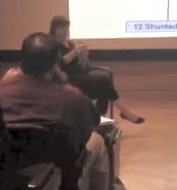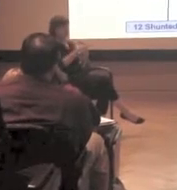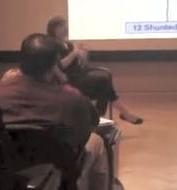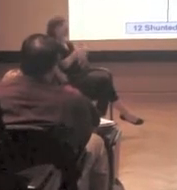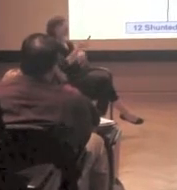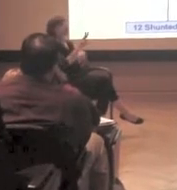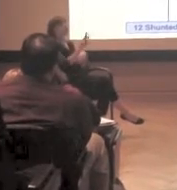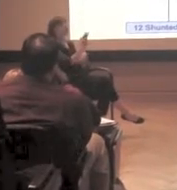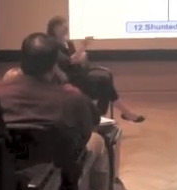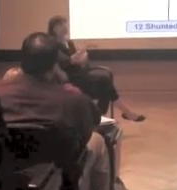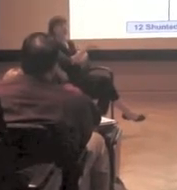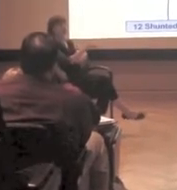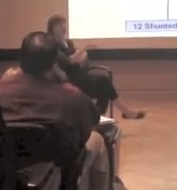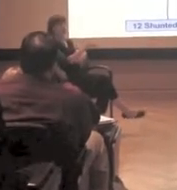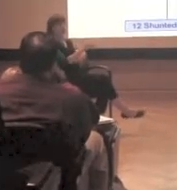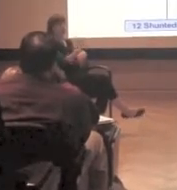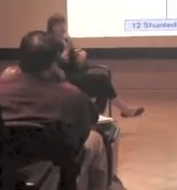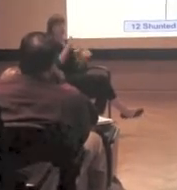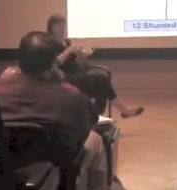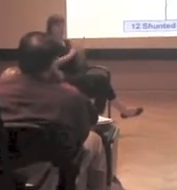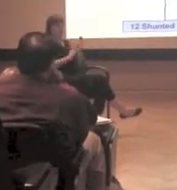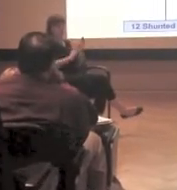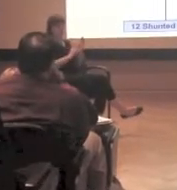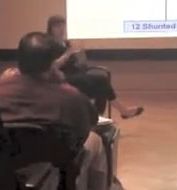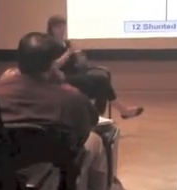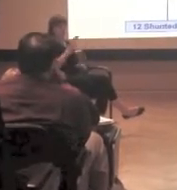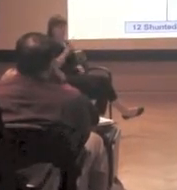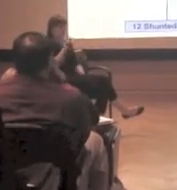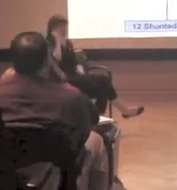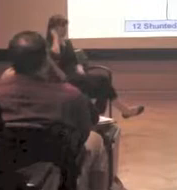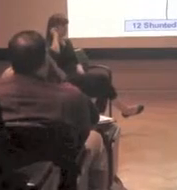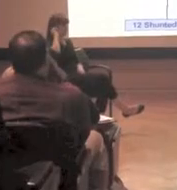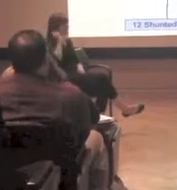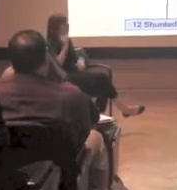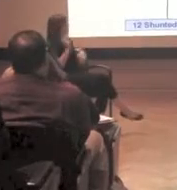So 32% didn't need a shunt. Now,